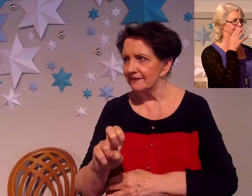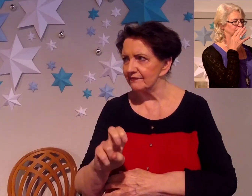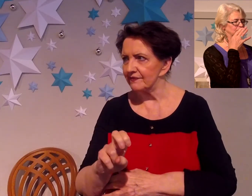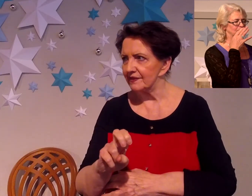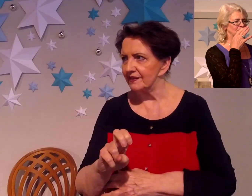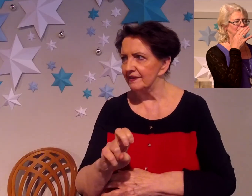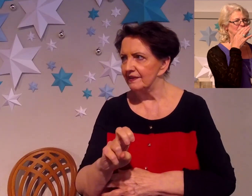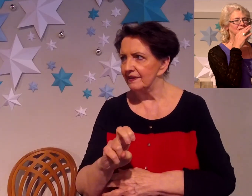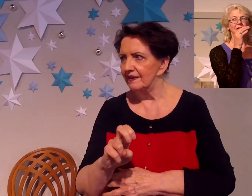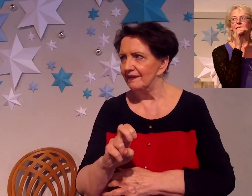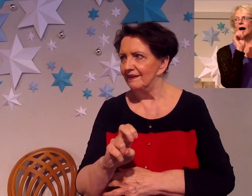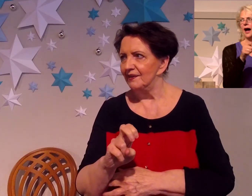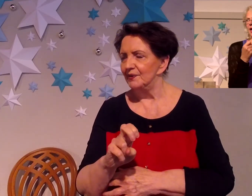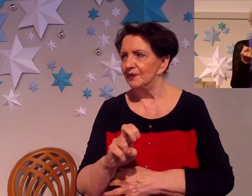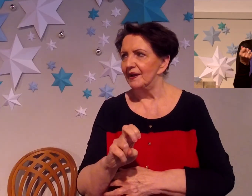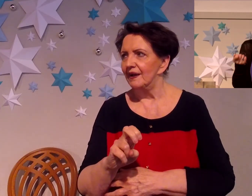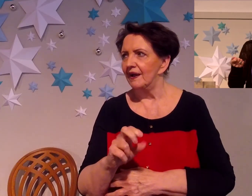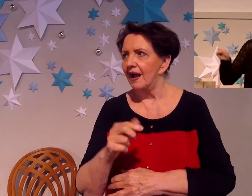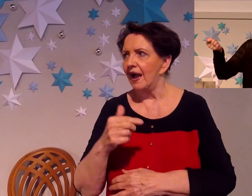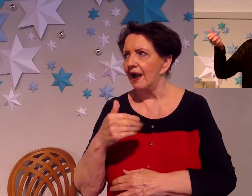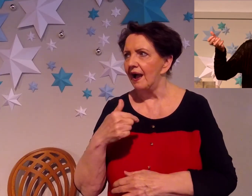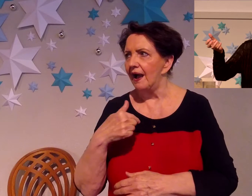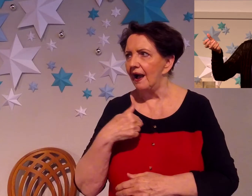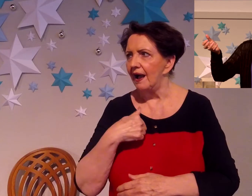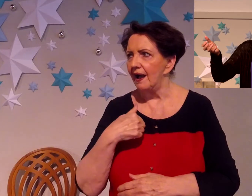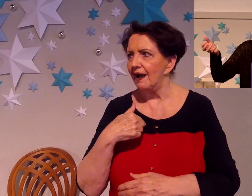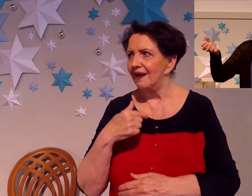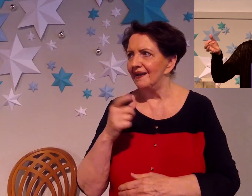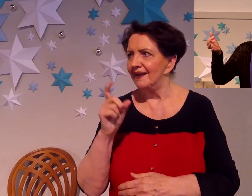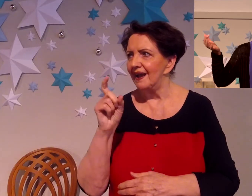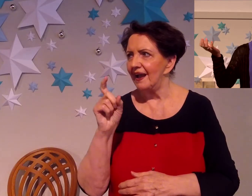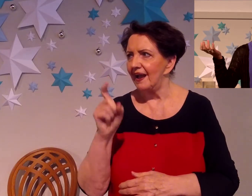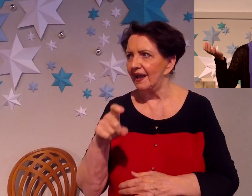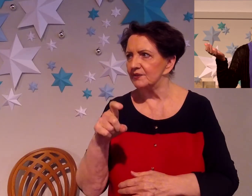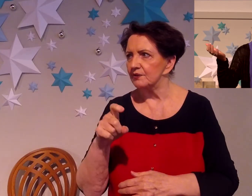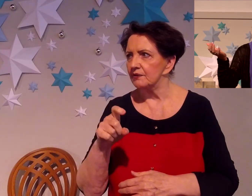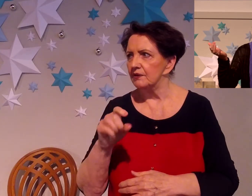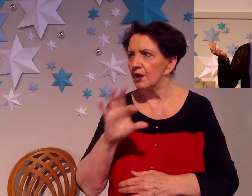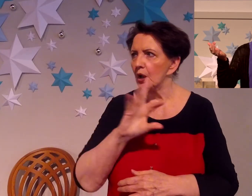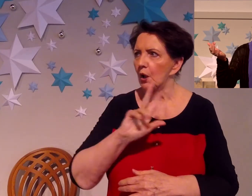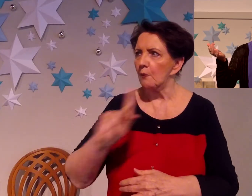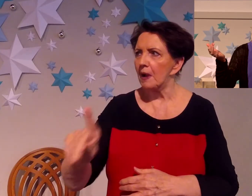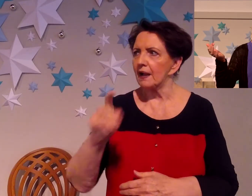them, I had to go back to the house?